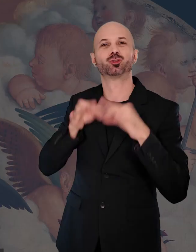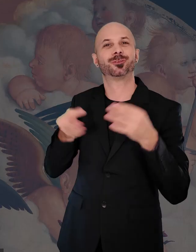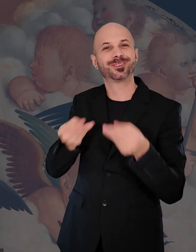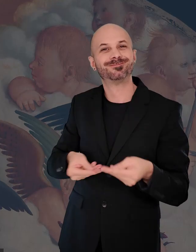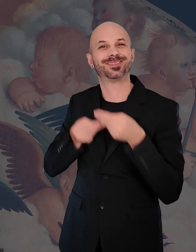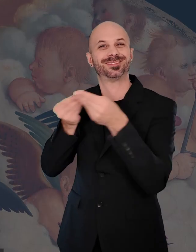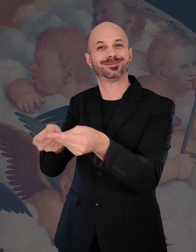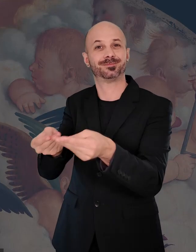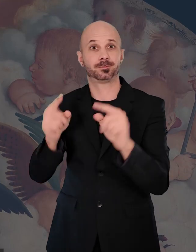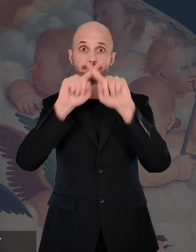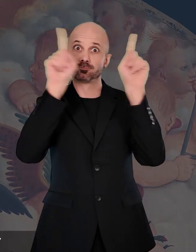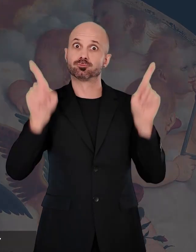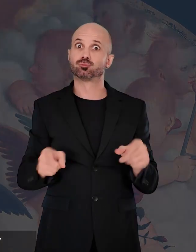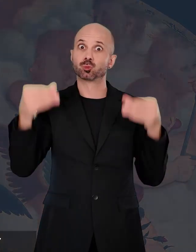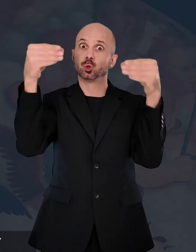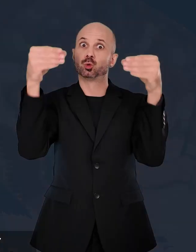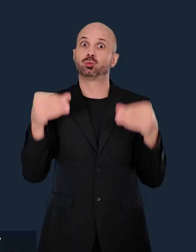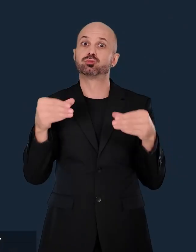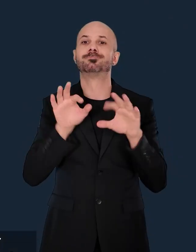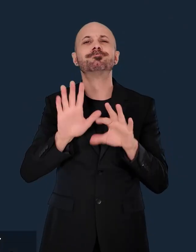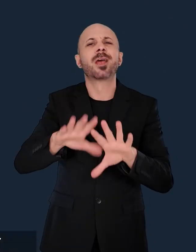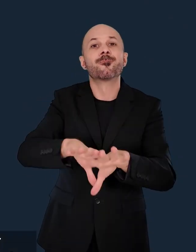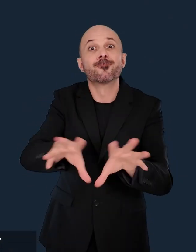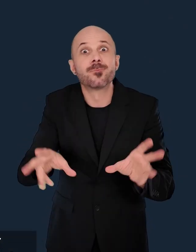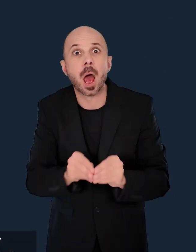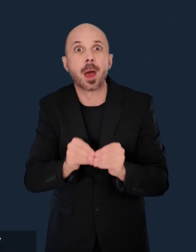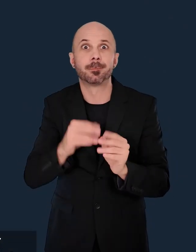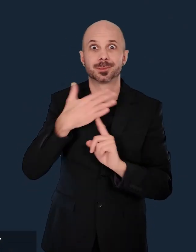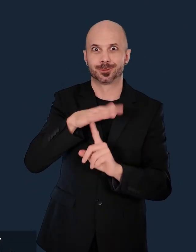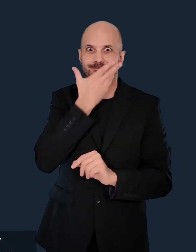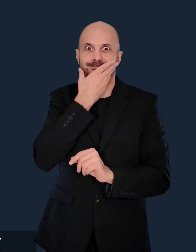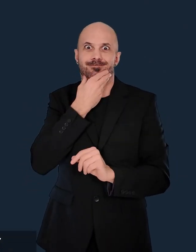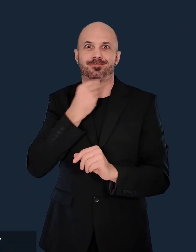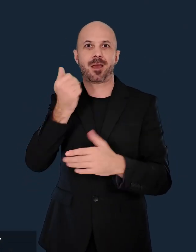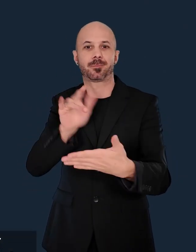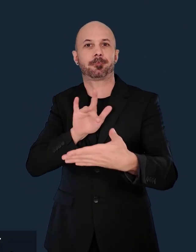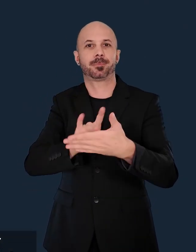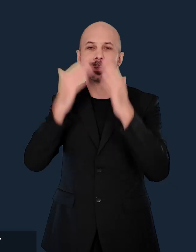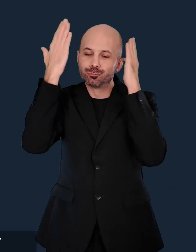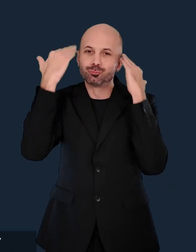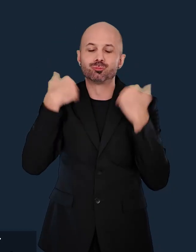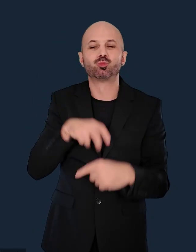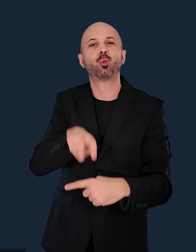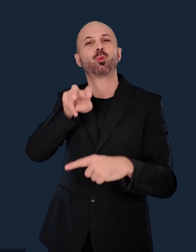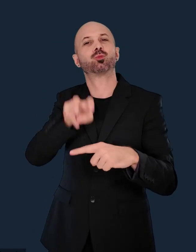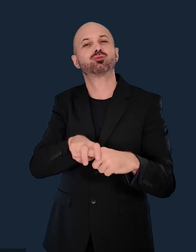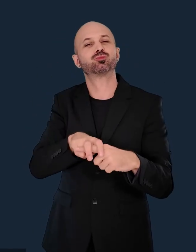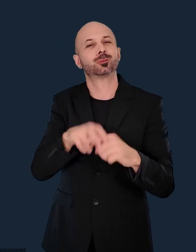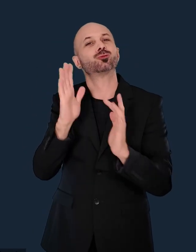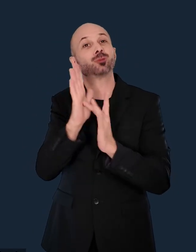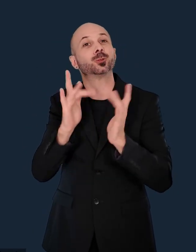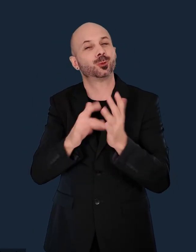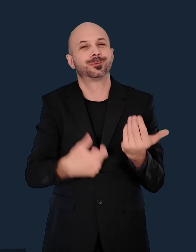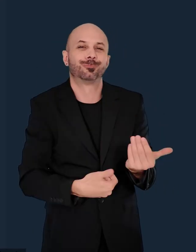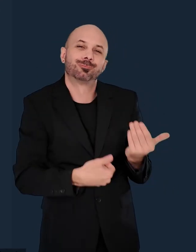The panel shows a Fender family scene. At the center, the seated Virgin supports the infant Jesus with